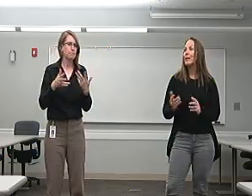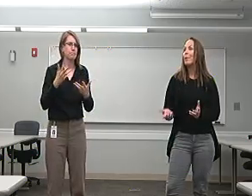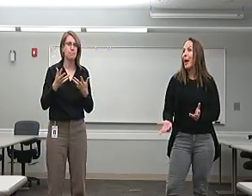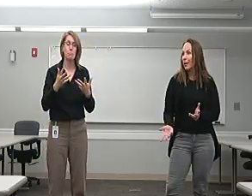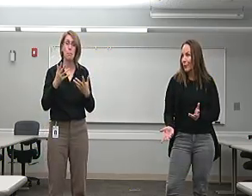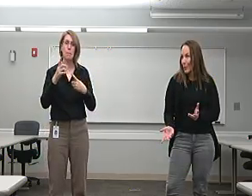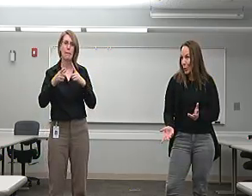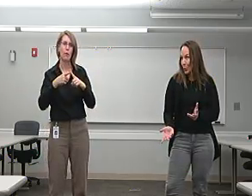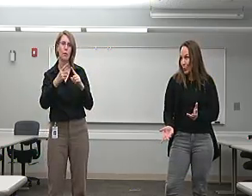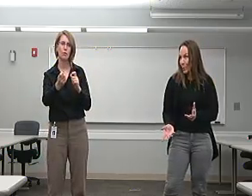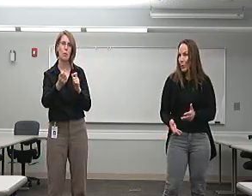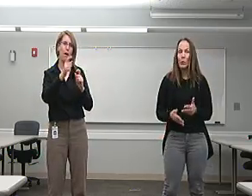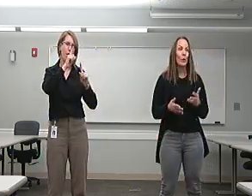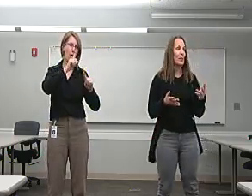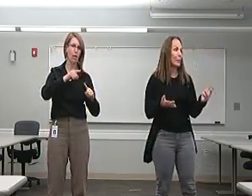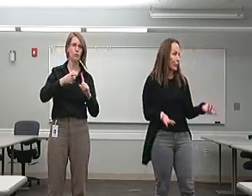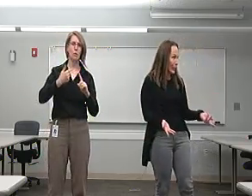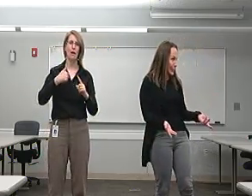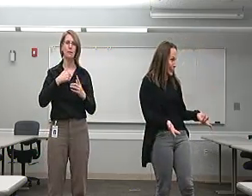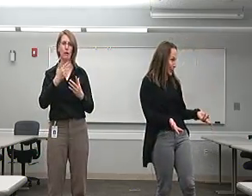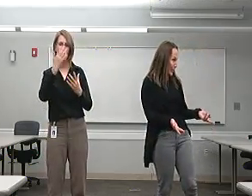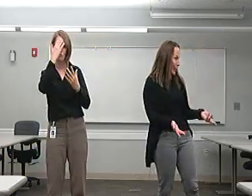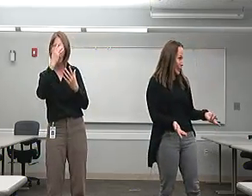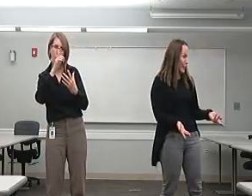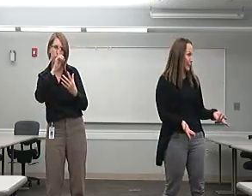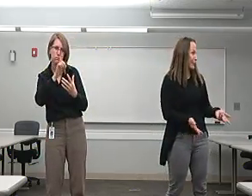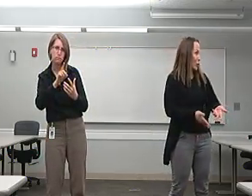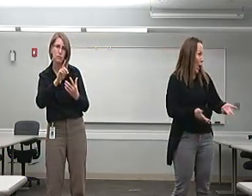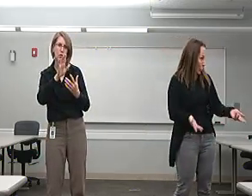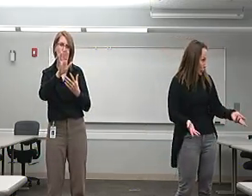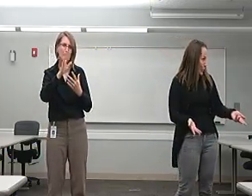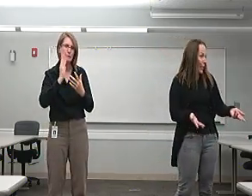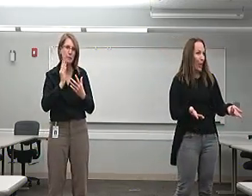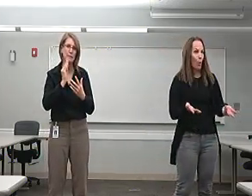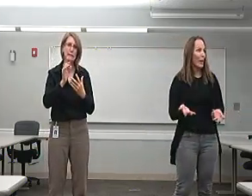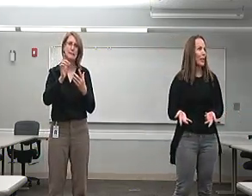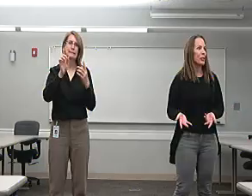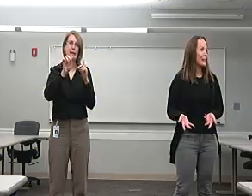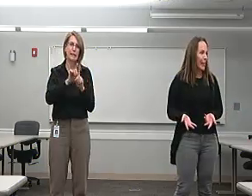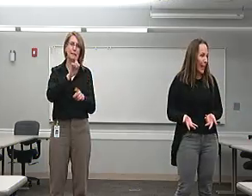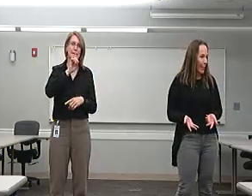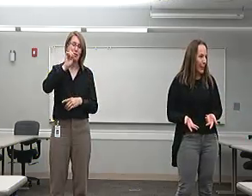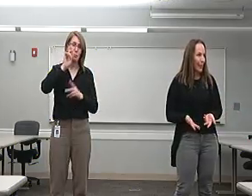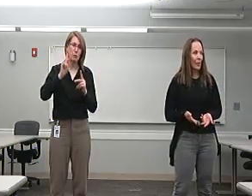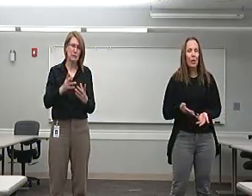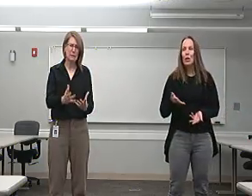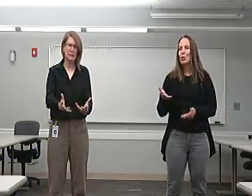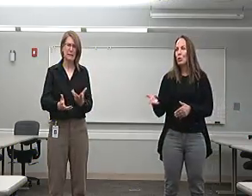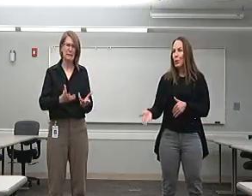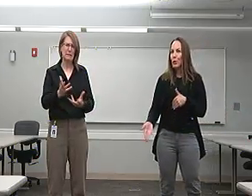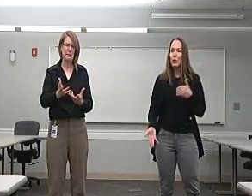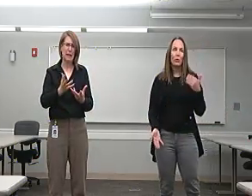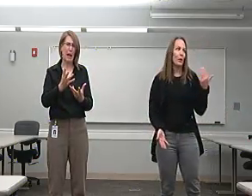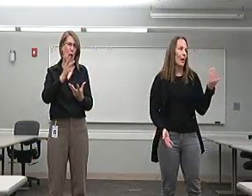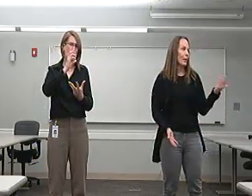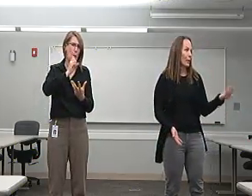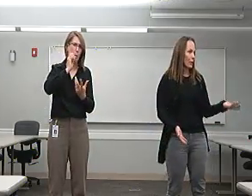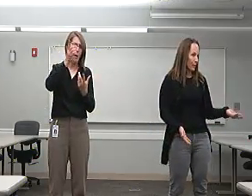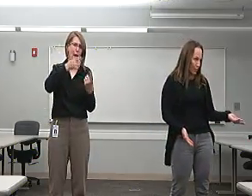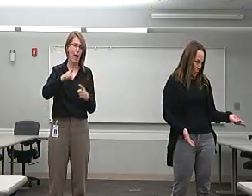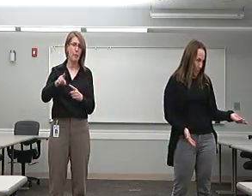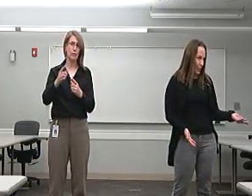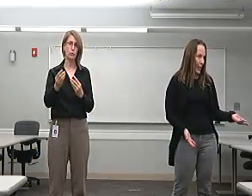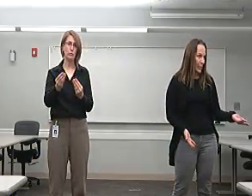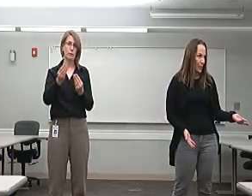you about your experience as being a deaf child? What age does that happen? Should we or should we not implant